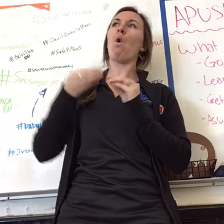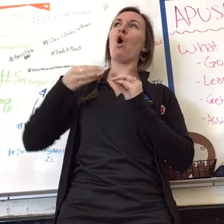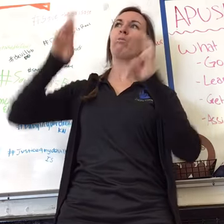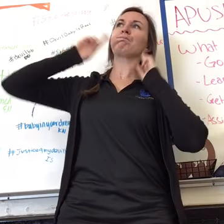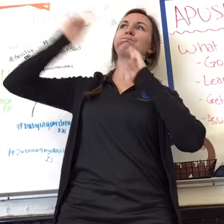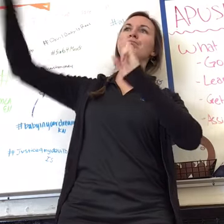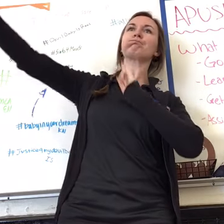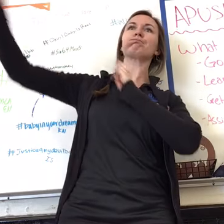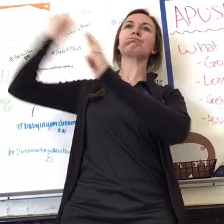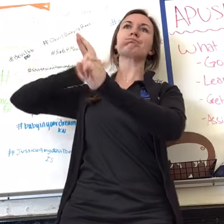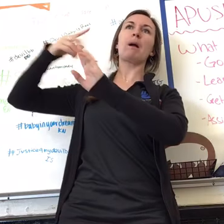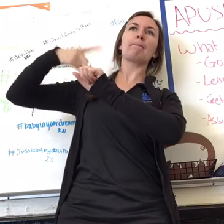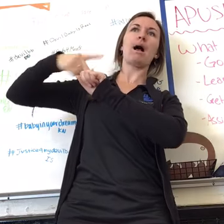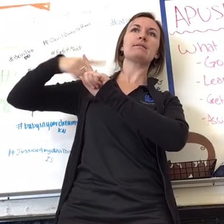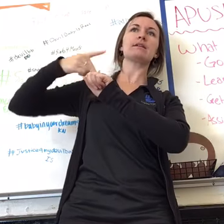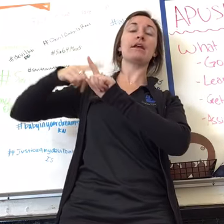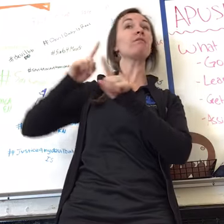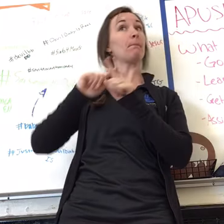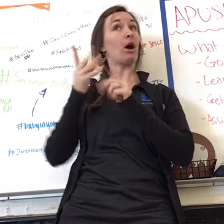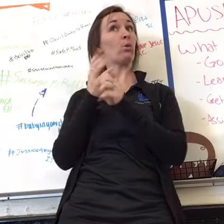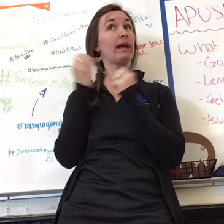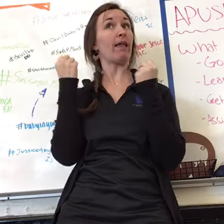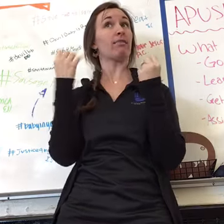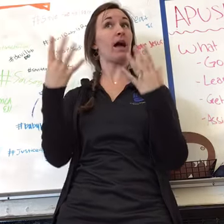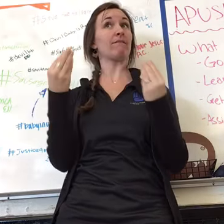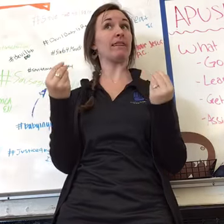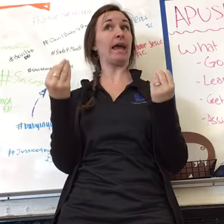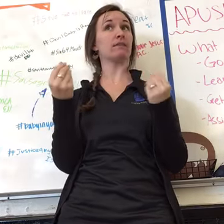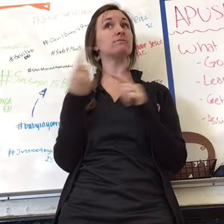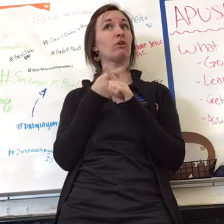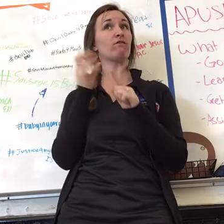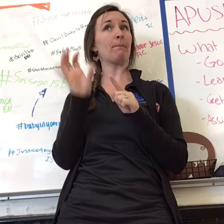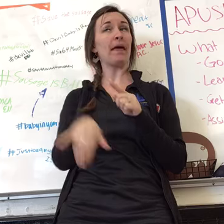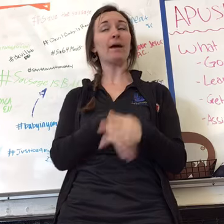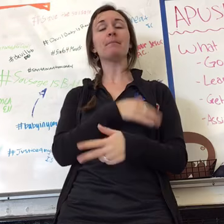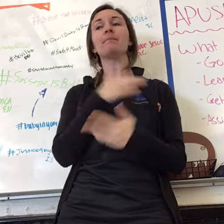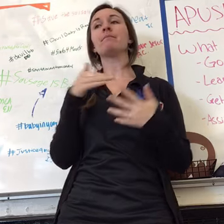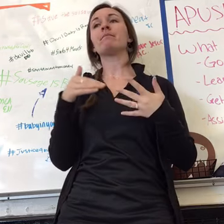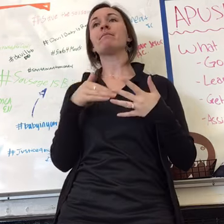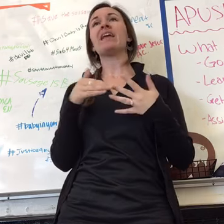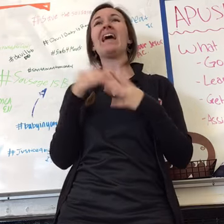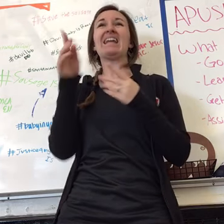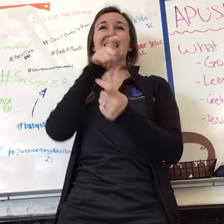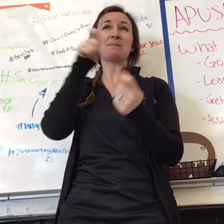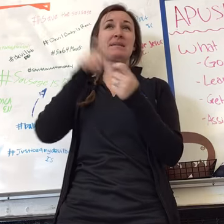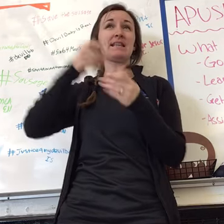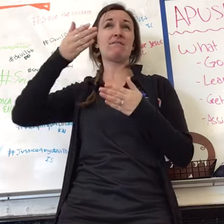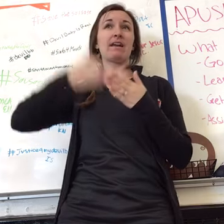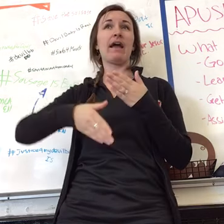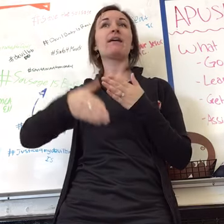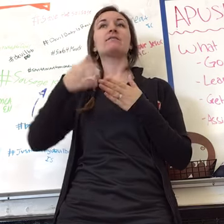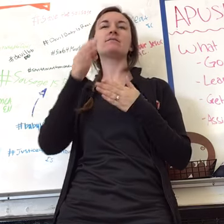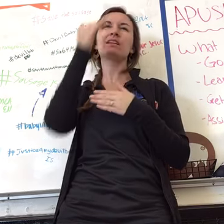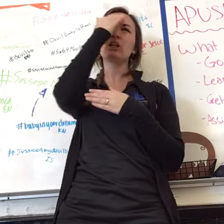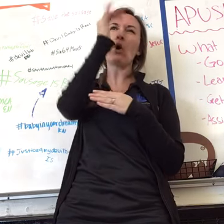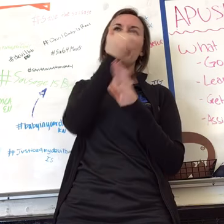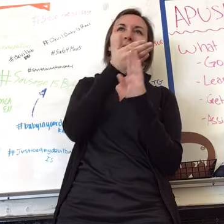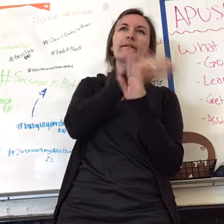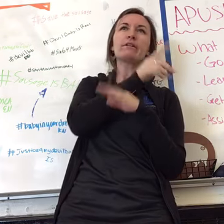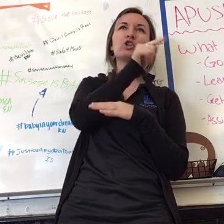more land out of all of this. And then in terms of a specific end, just like the Treaty of Paris, the Treaty of Ghent ends